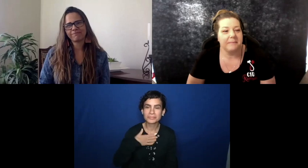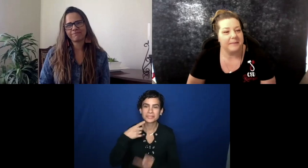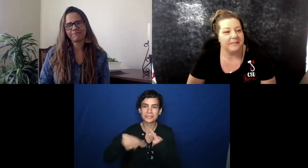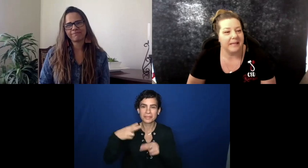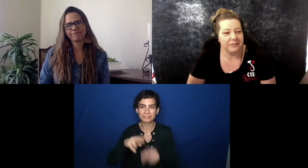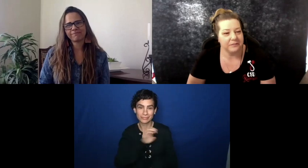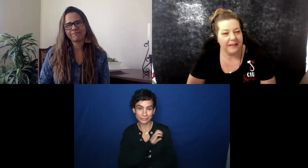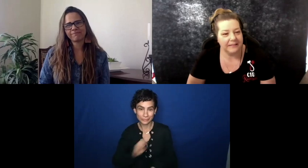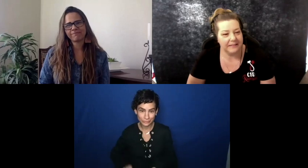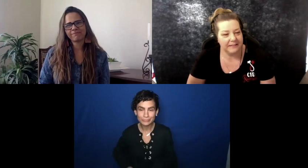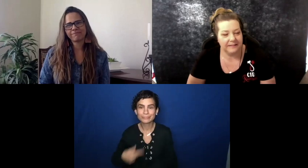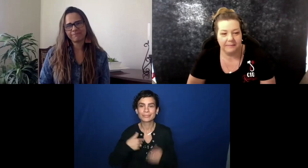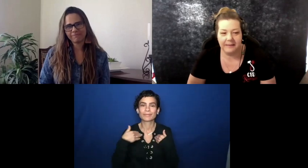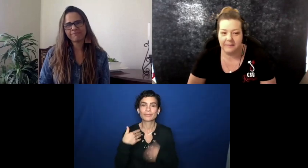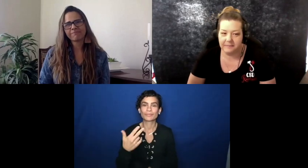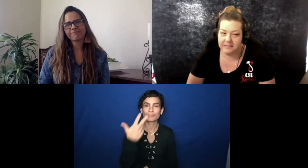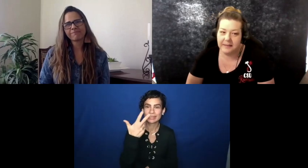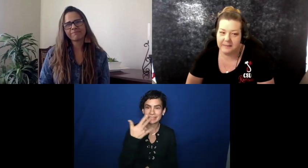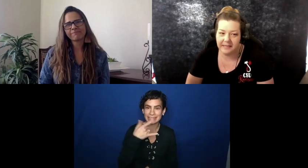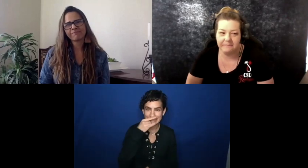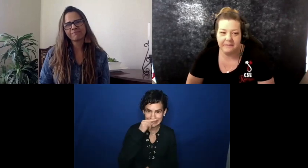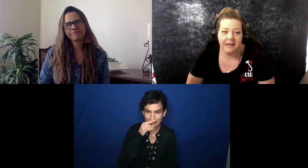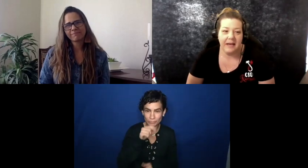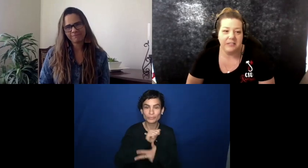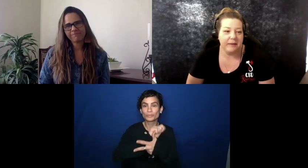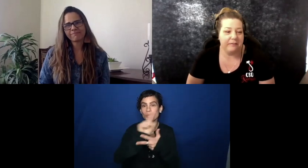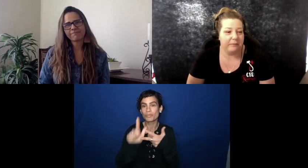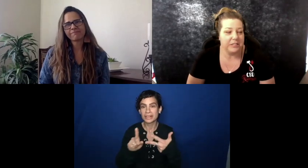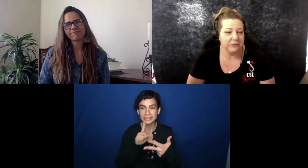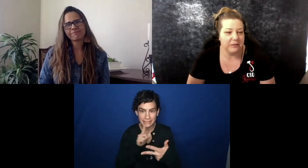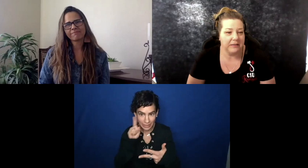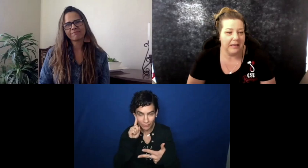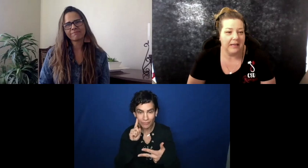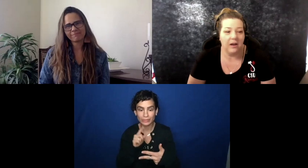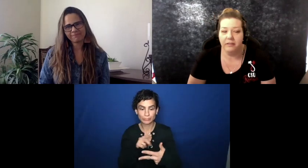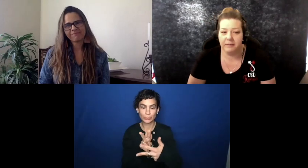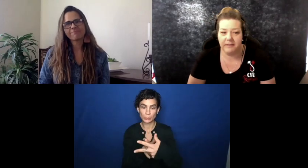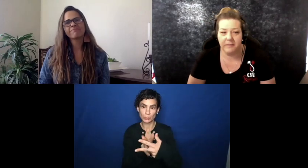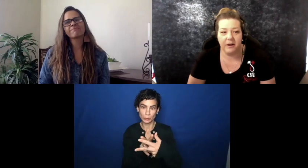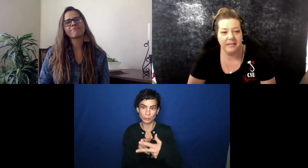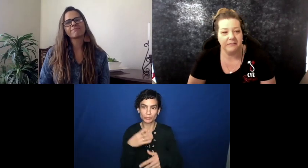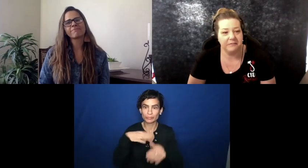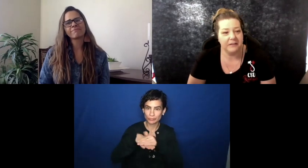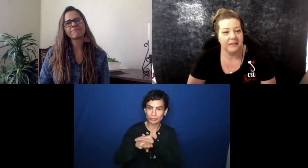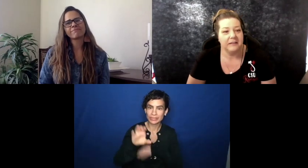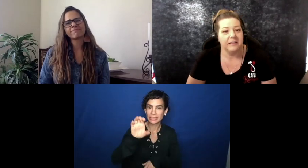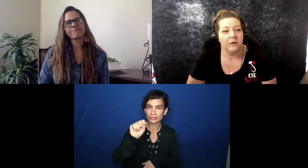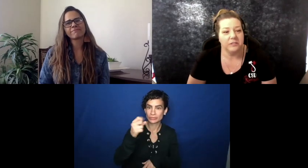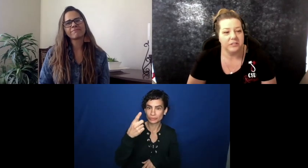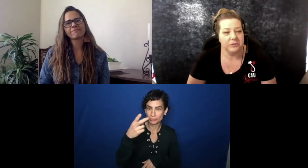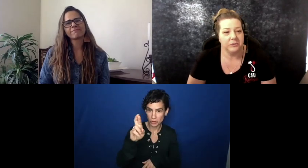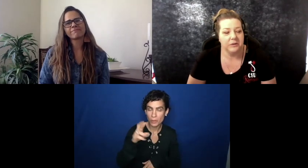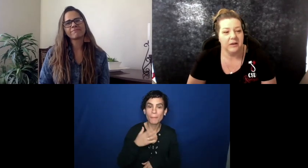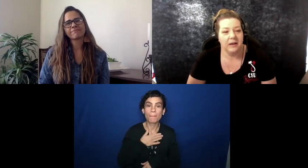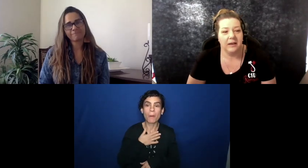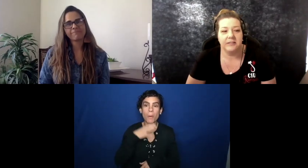My name is Esther Fass. This is my name sign. I do have 3 children, and all 3 of them are deaf. The oldest